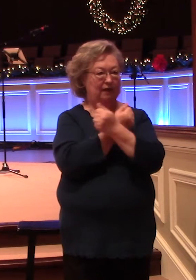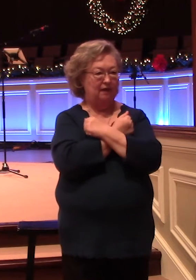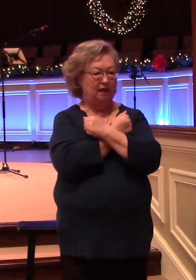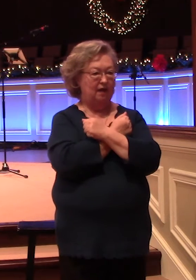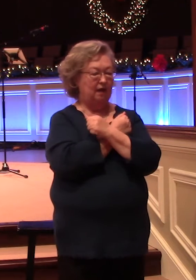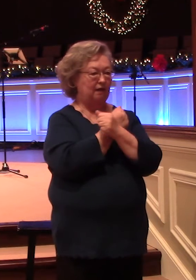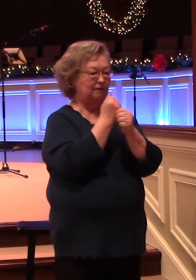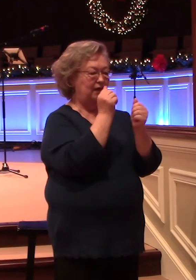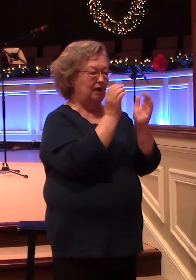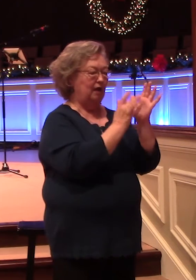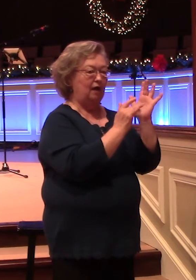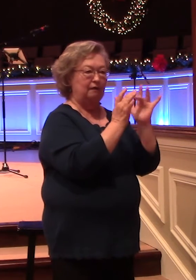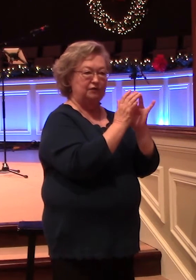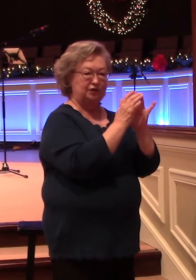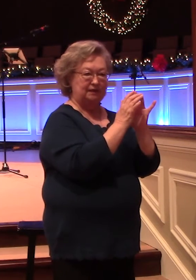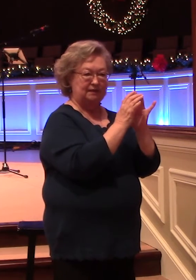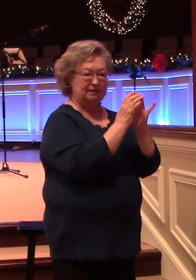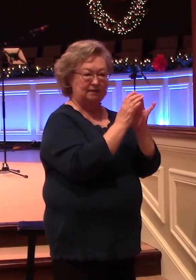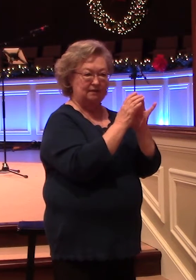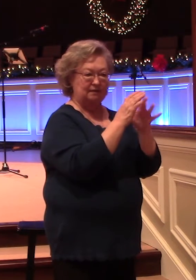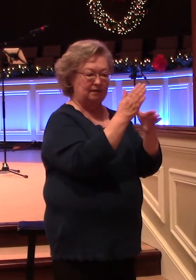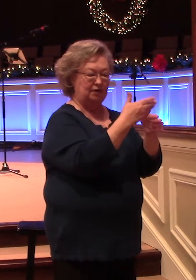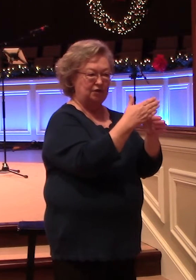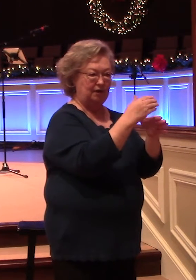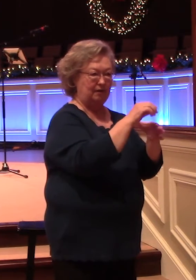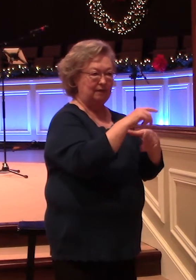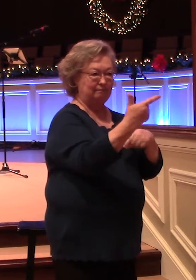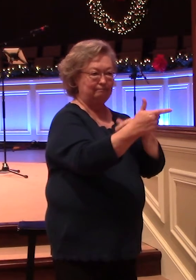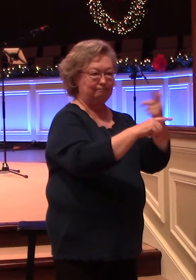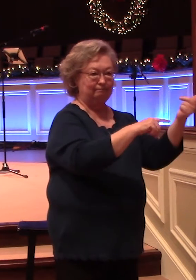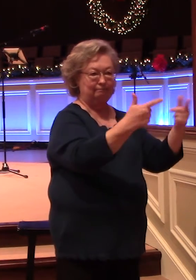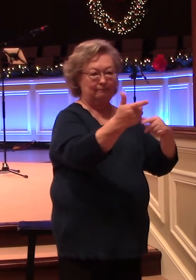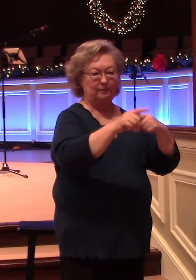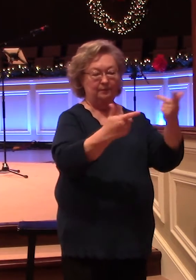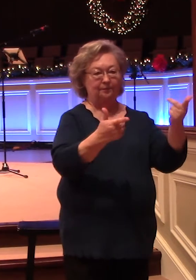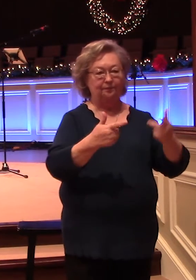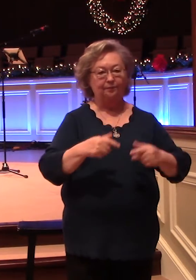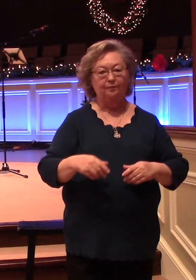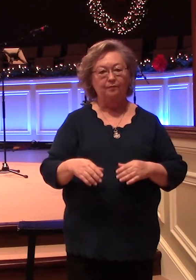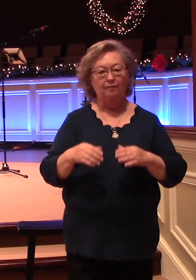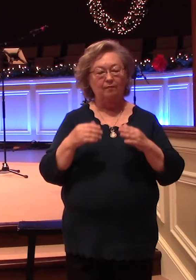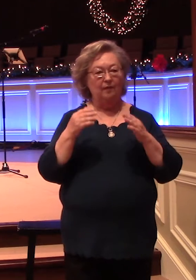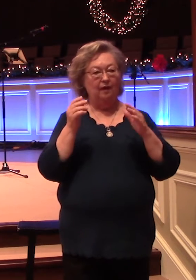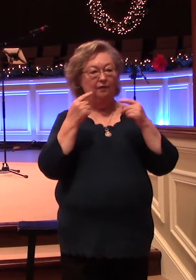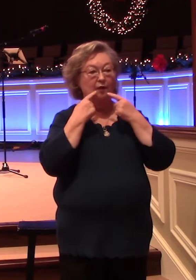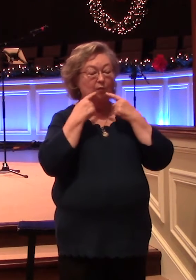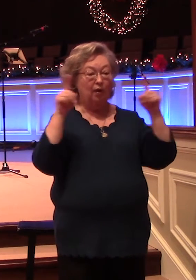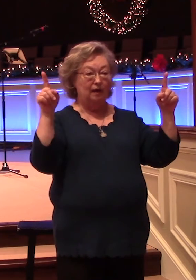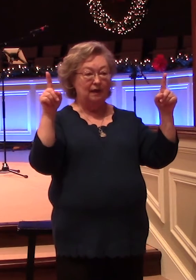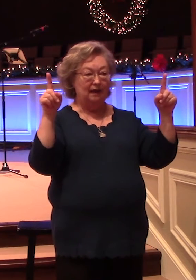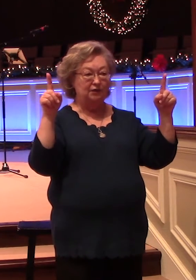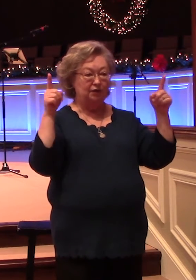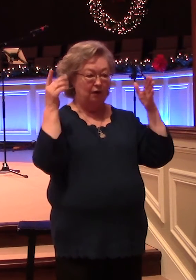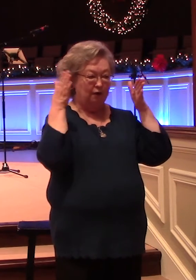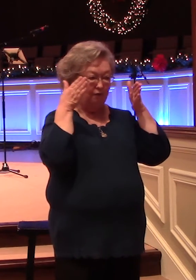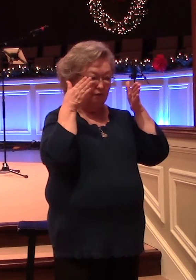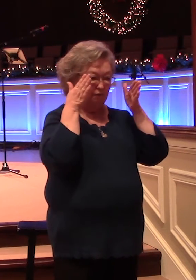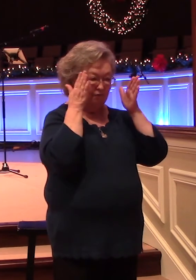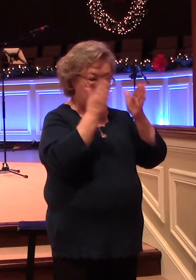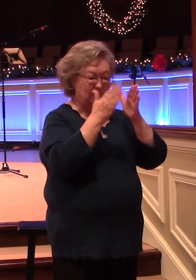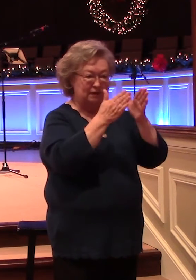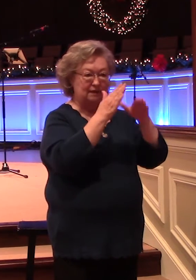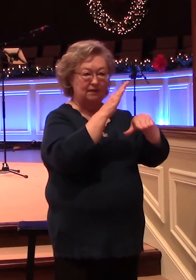of niceness, but it's a Christ-centered proclamation that names the name of Jesus and confesses